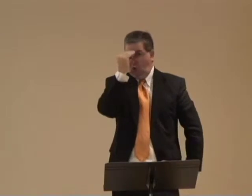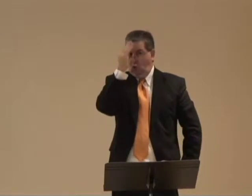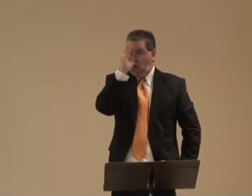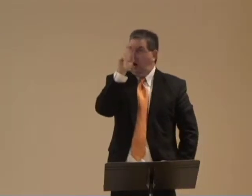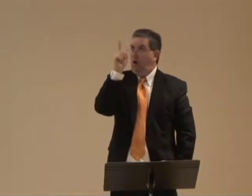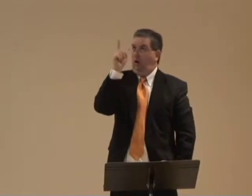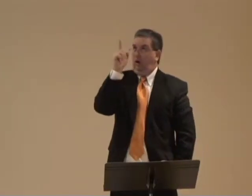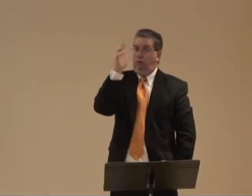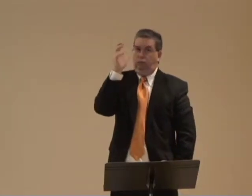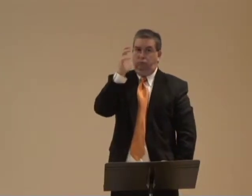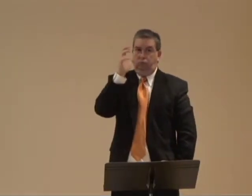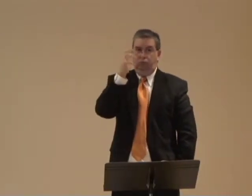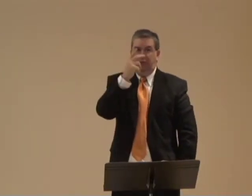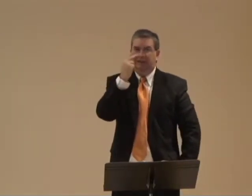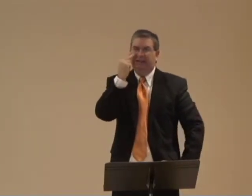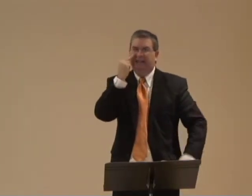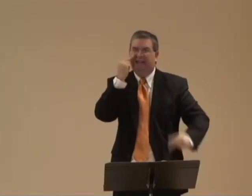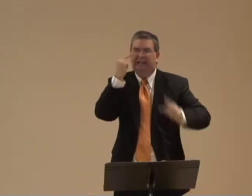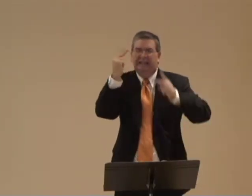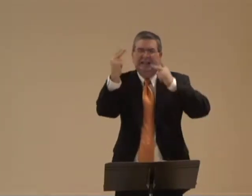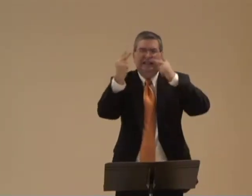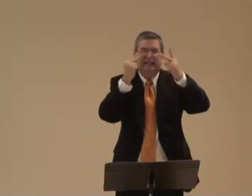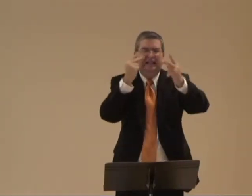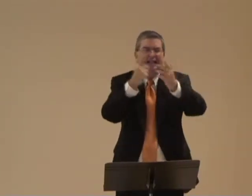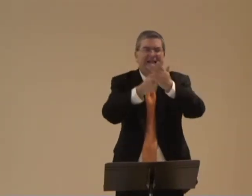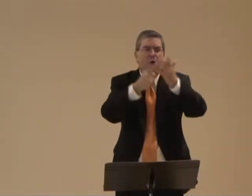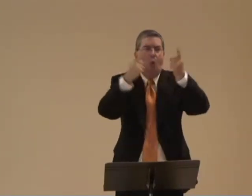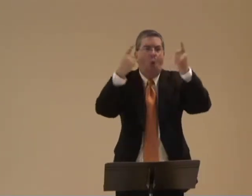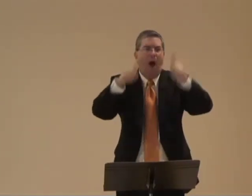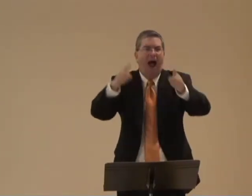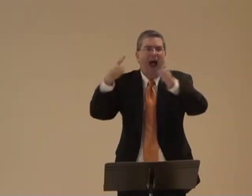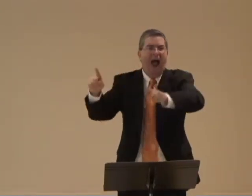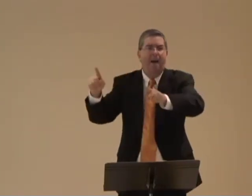Now, remember, there's 3 million Jewish people.